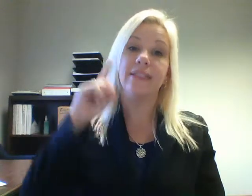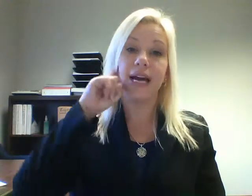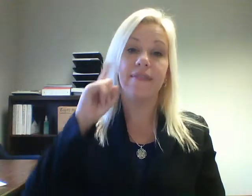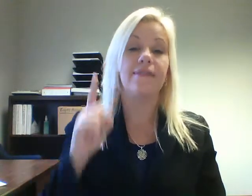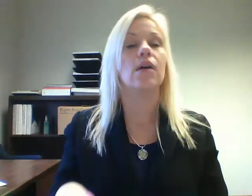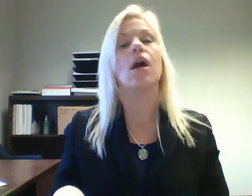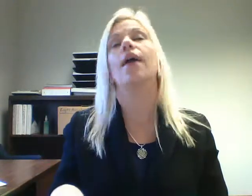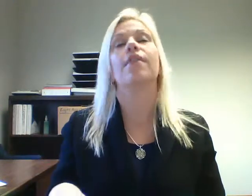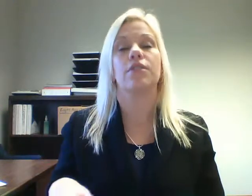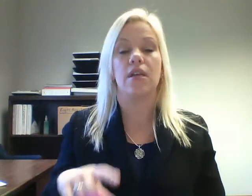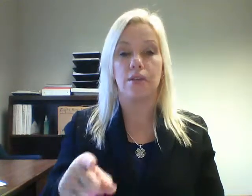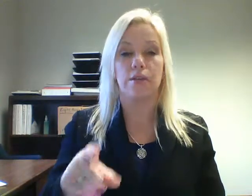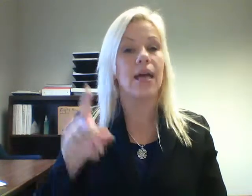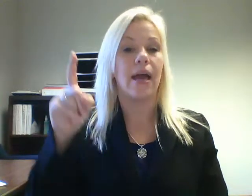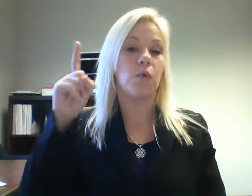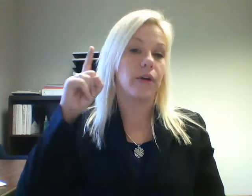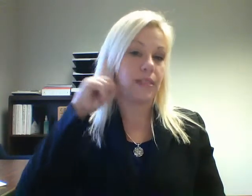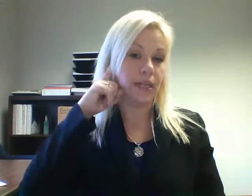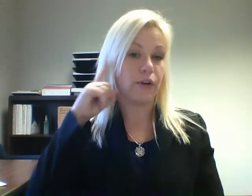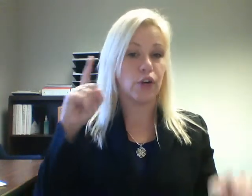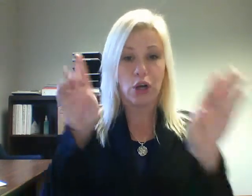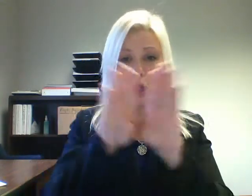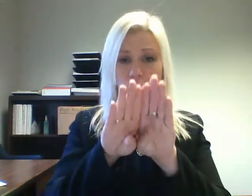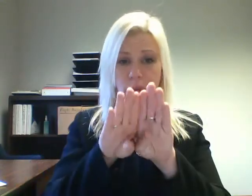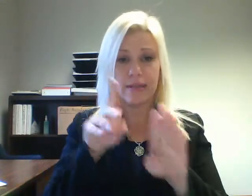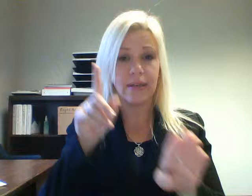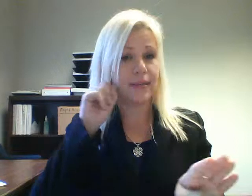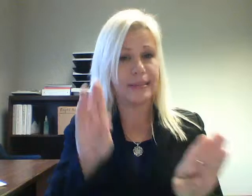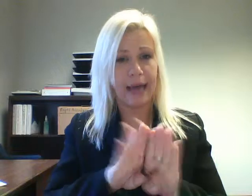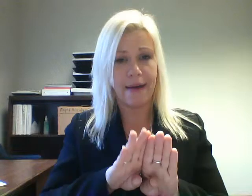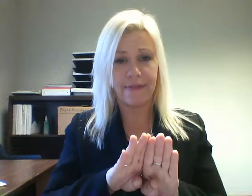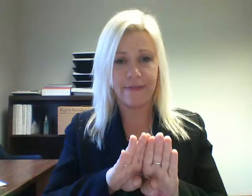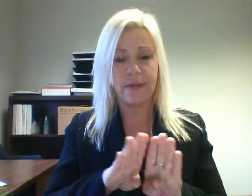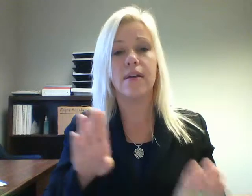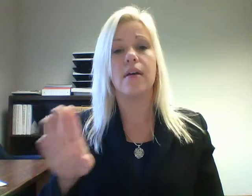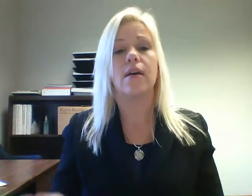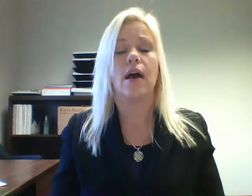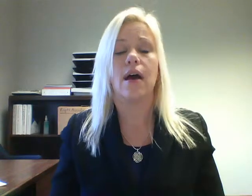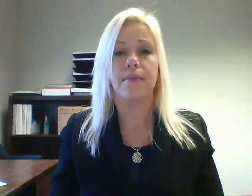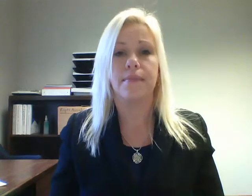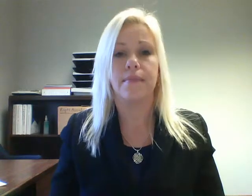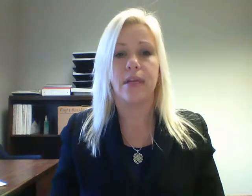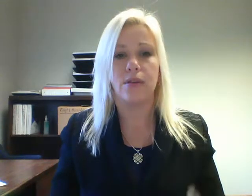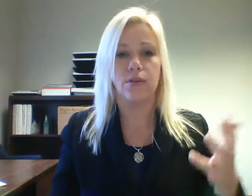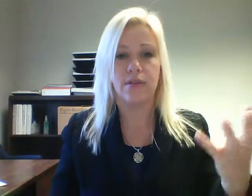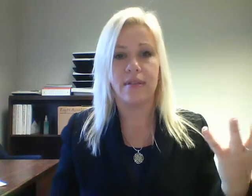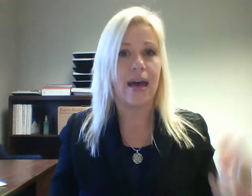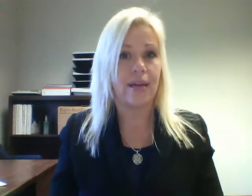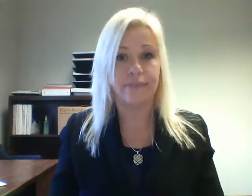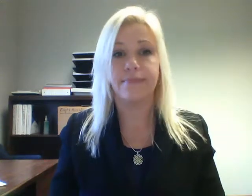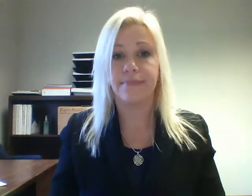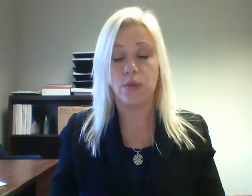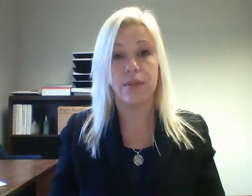deaf. There's the other sign where it's ear closed, deaf, and you'll see that. You will see